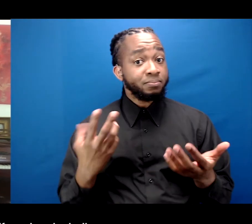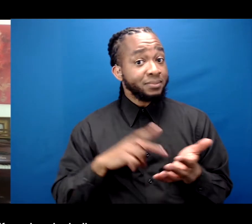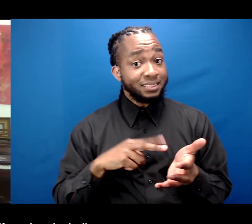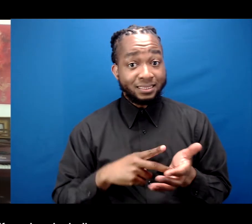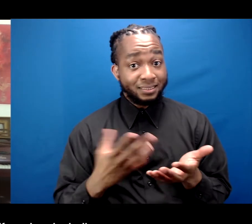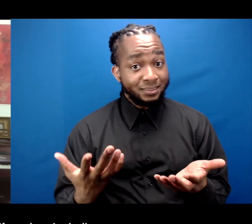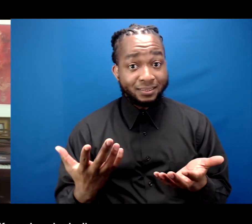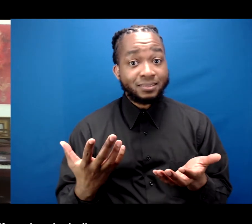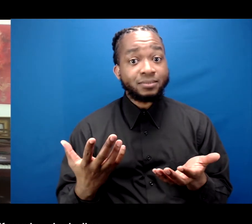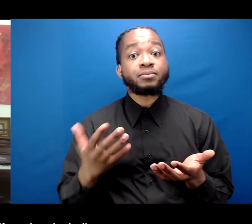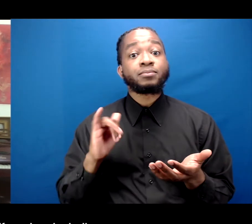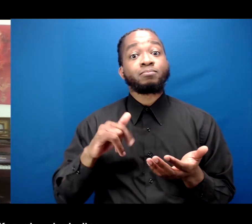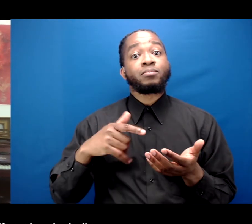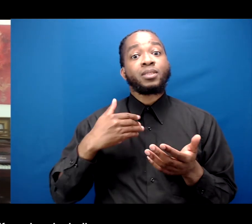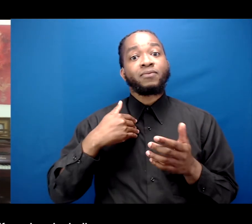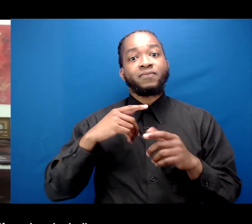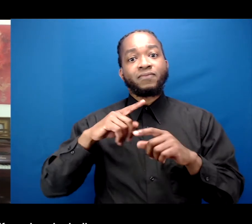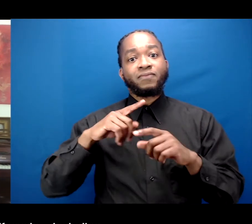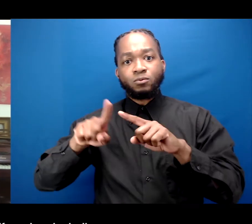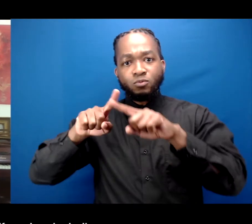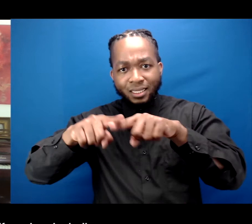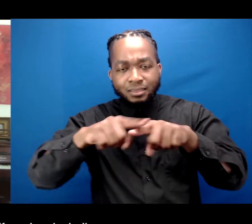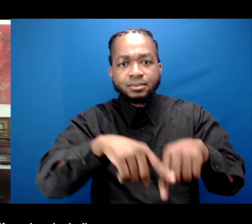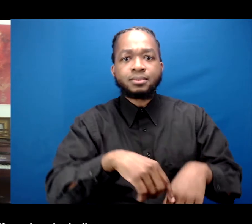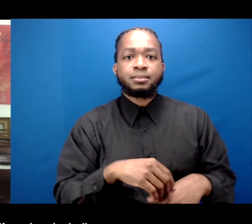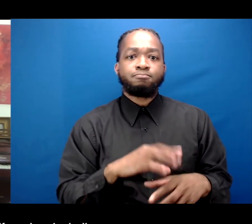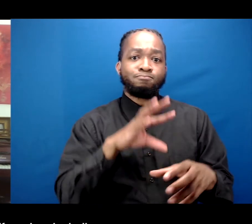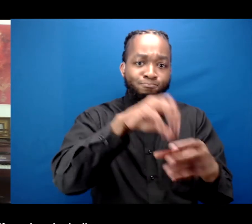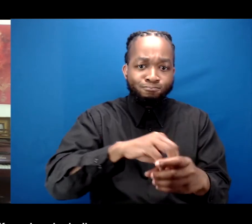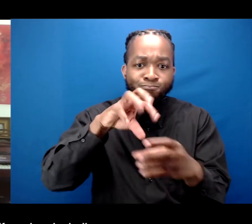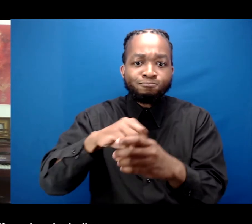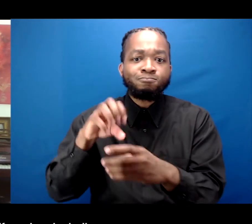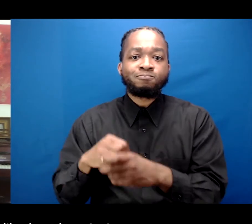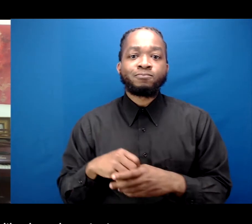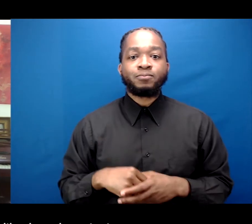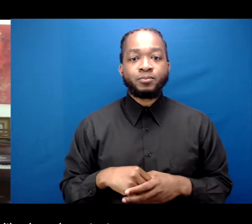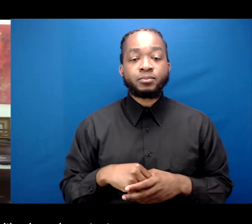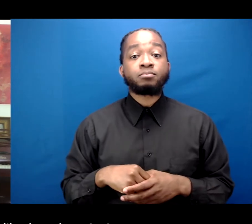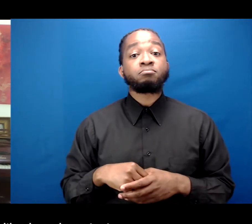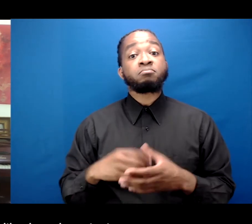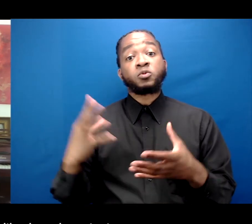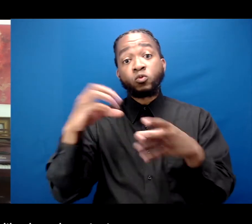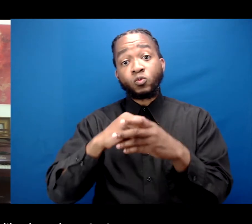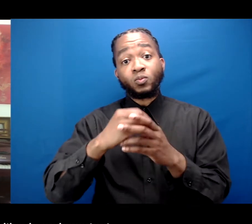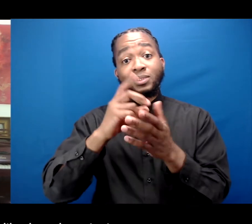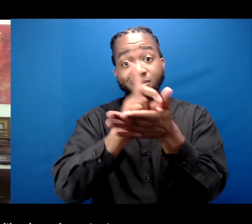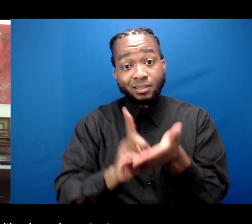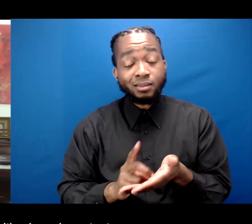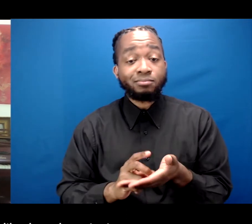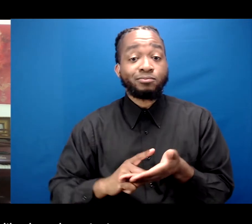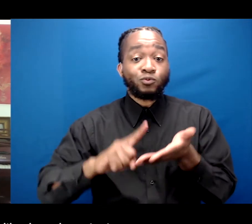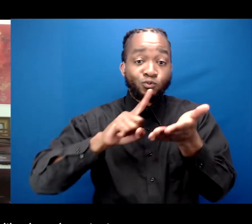that touch the product lifecycle, including design, research, and engineering, as well as policy and legal, resulting